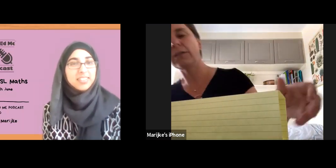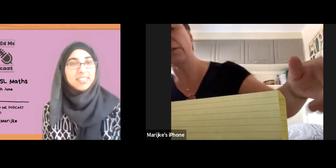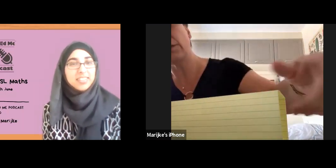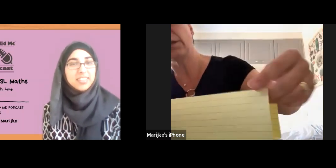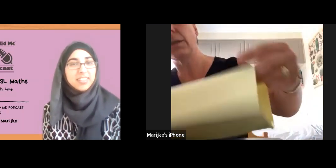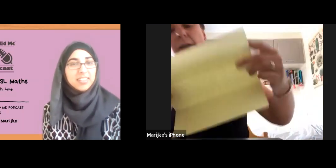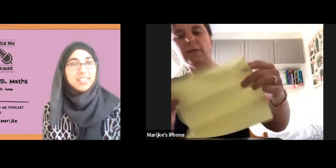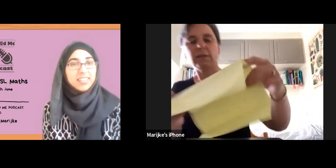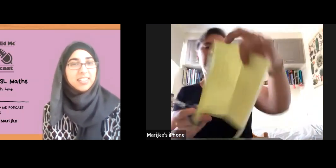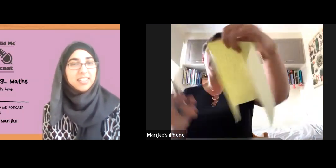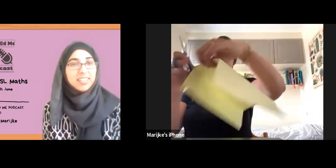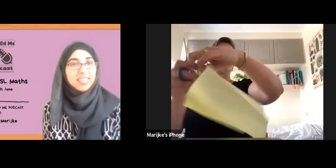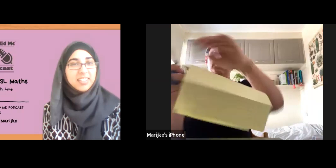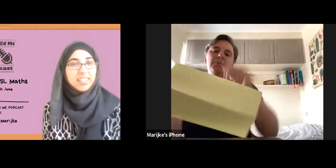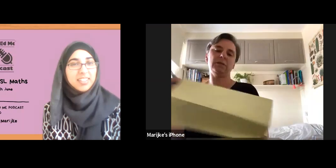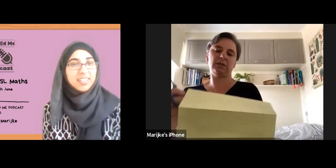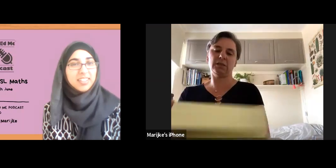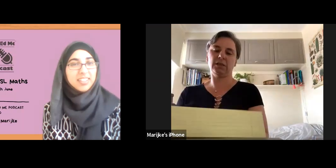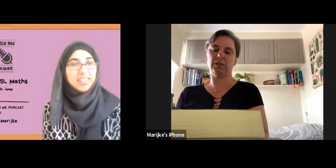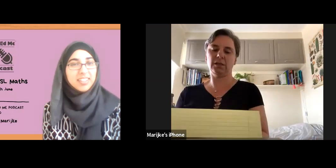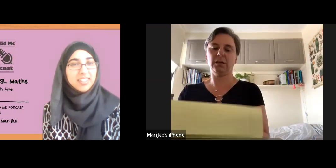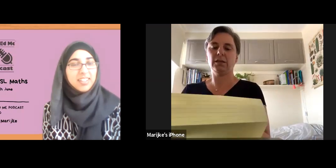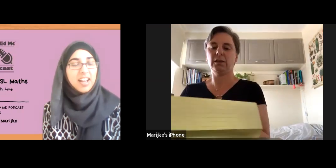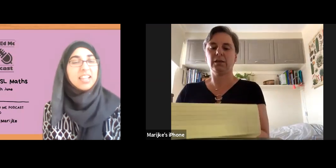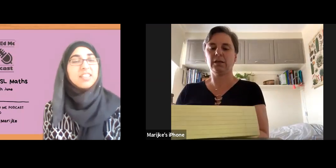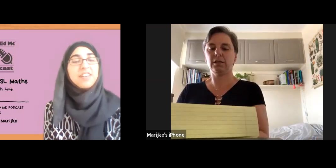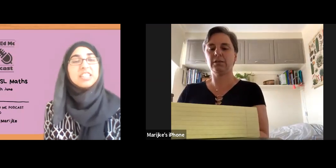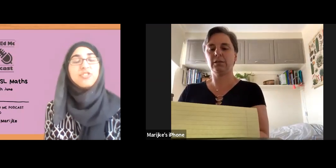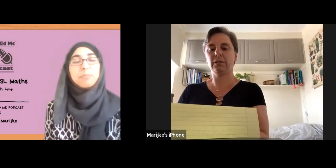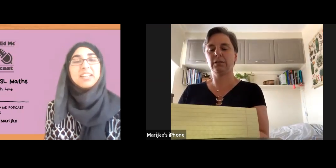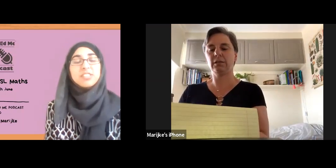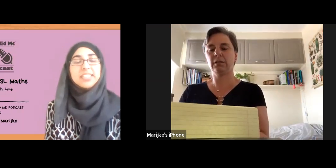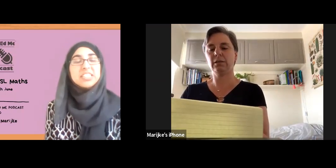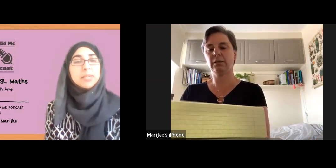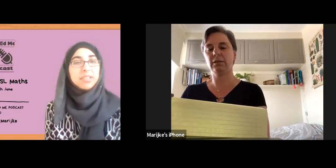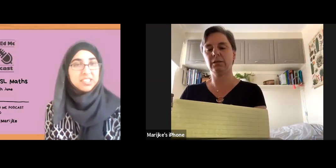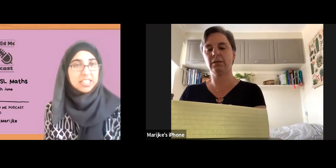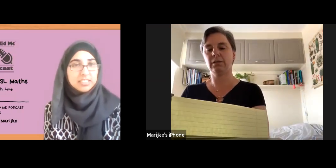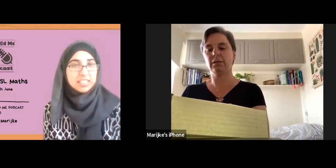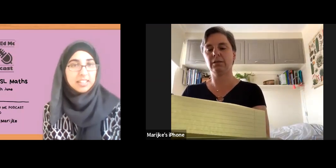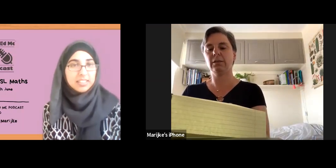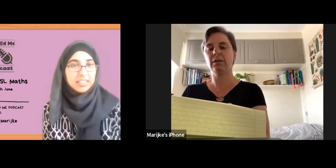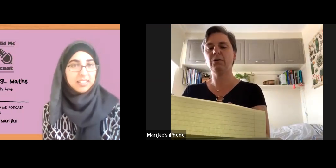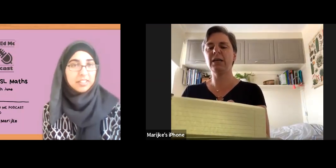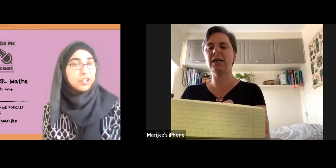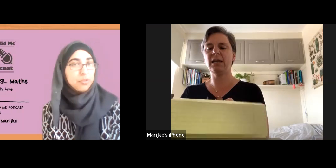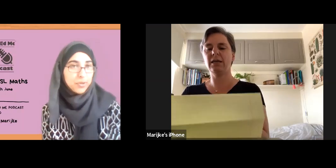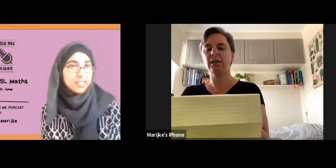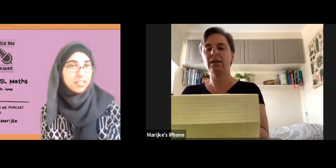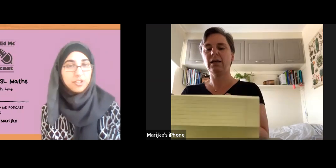shall do a few adjustments. I like the fact that you've picked a really simplistic design. Oh yeah. Cuboid.